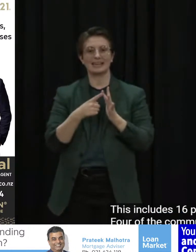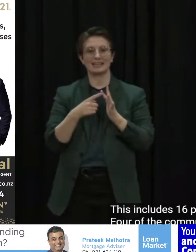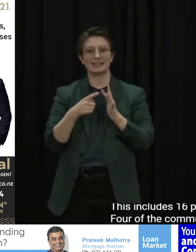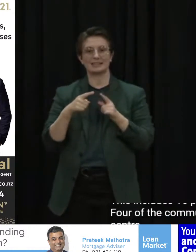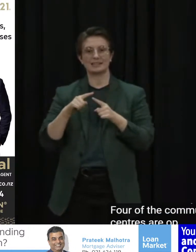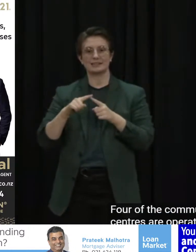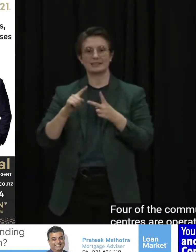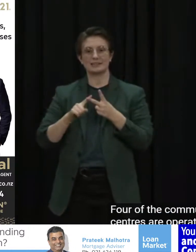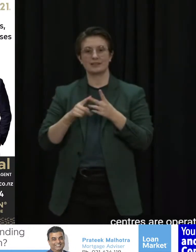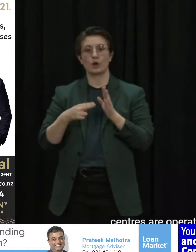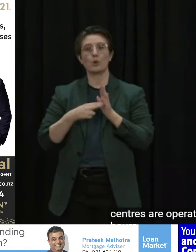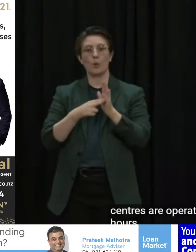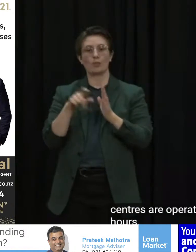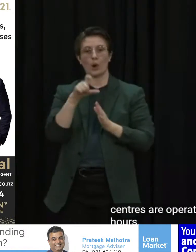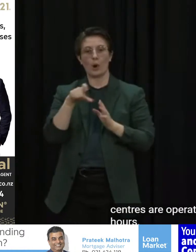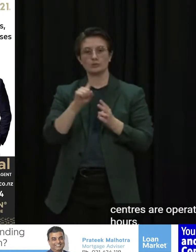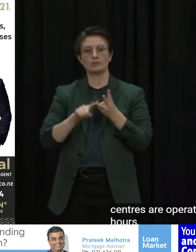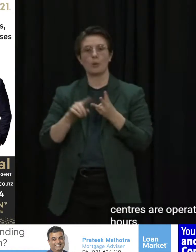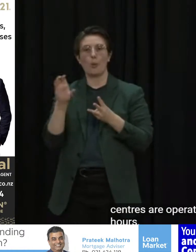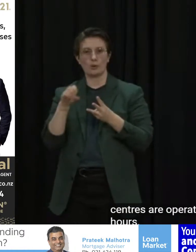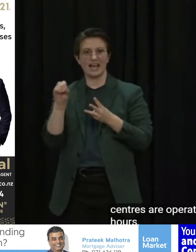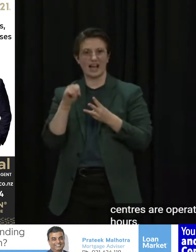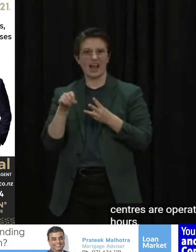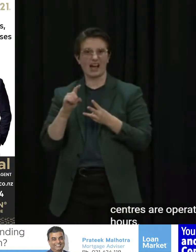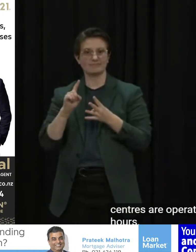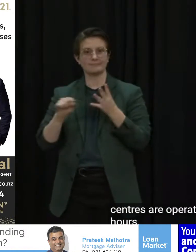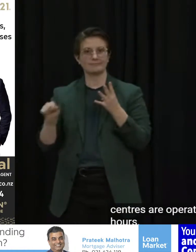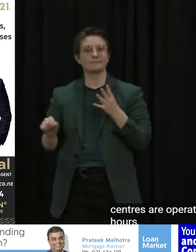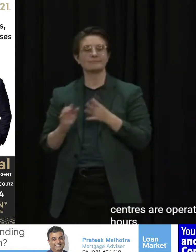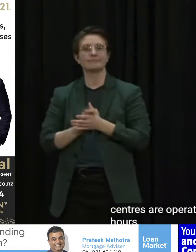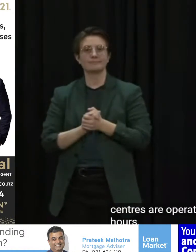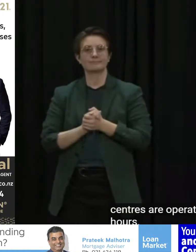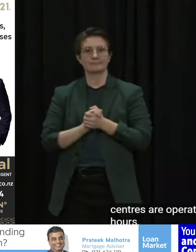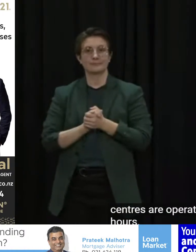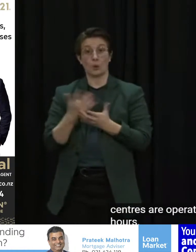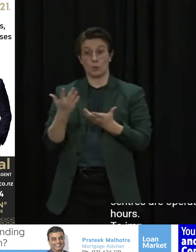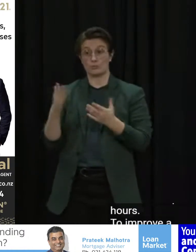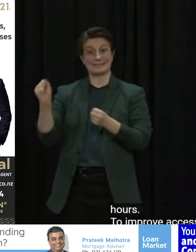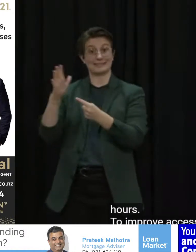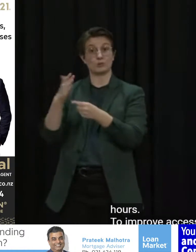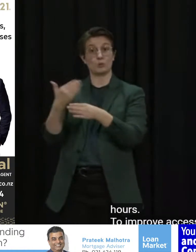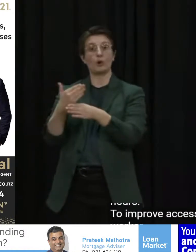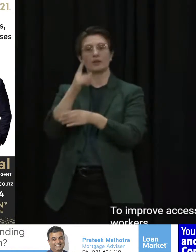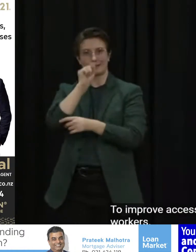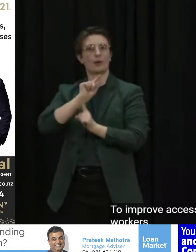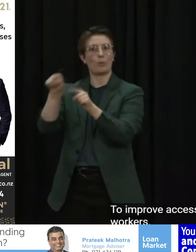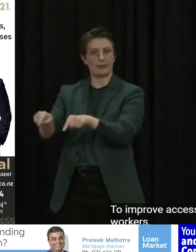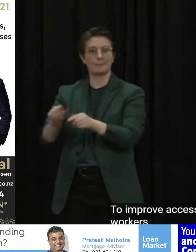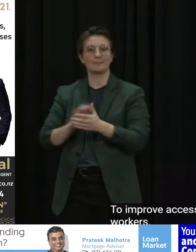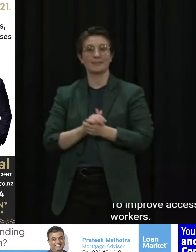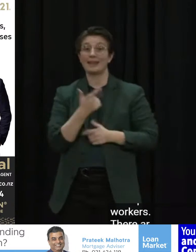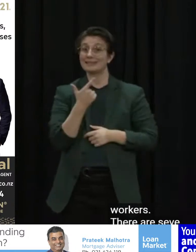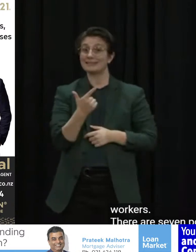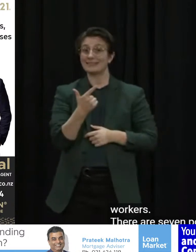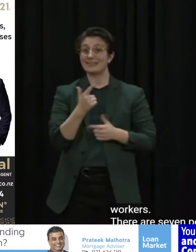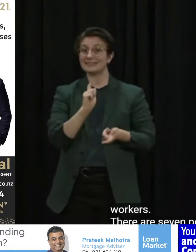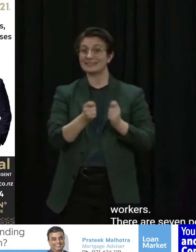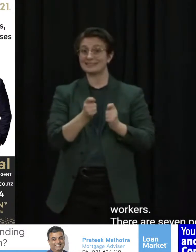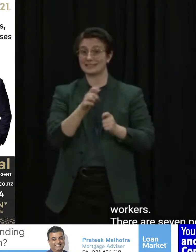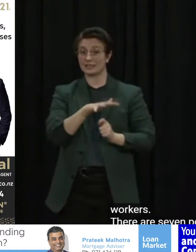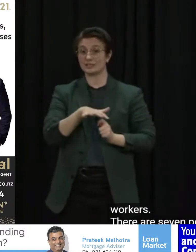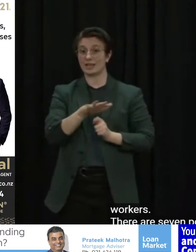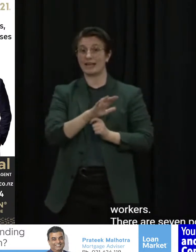and permitted workers. There are 7 pop-up testing sites in the Waikato, and they are in